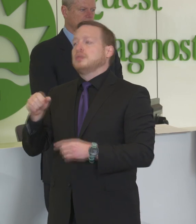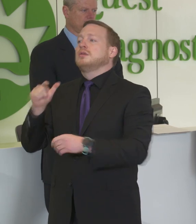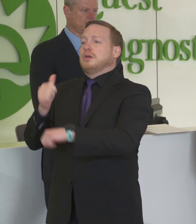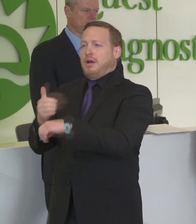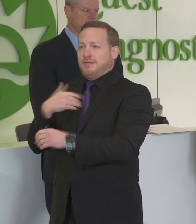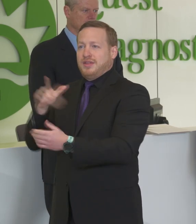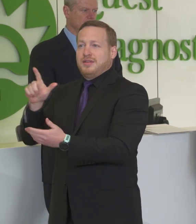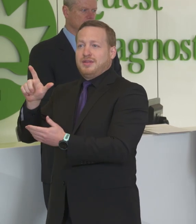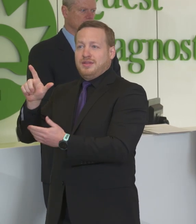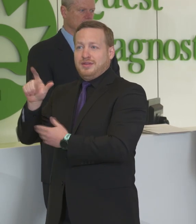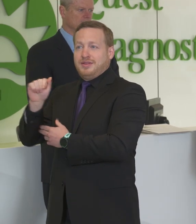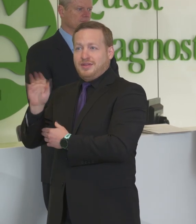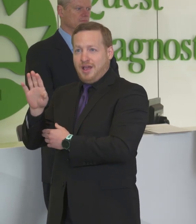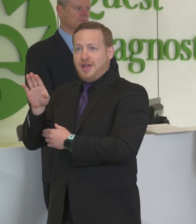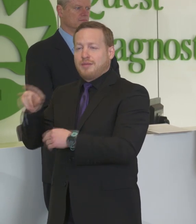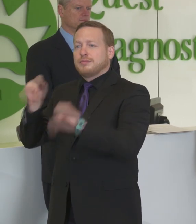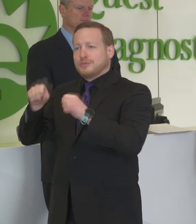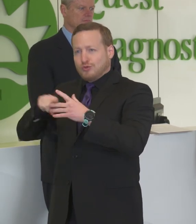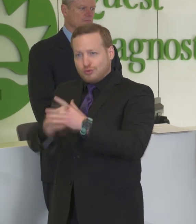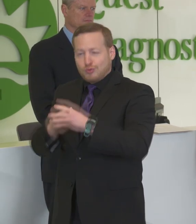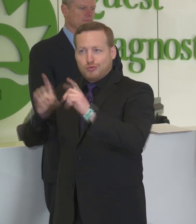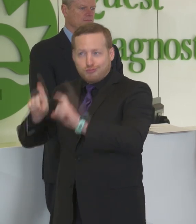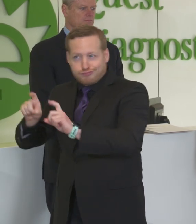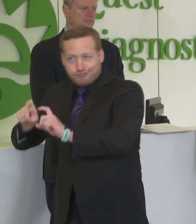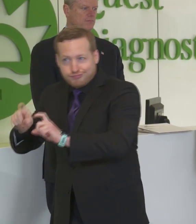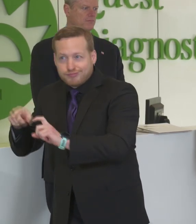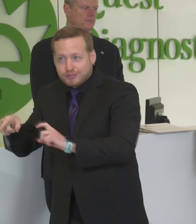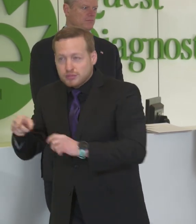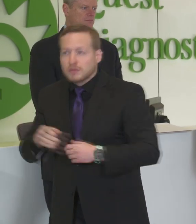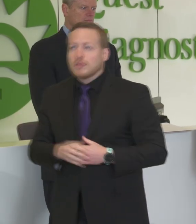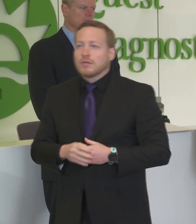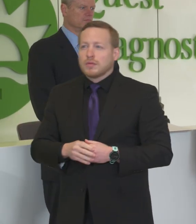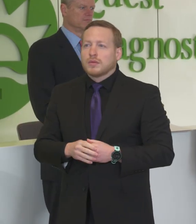to do testing. And then we started to have